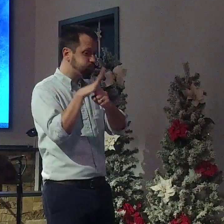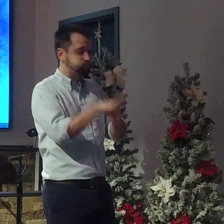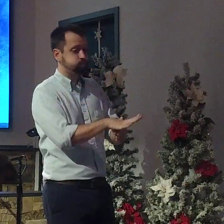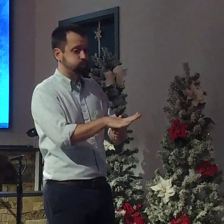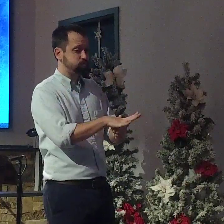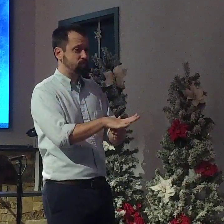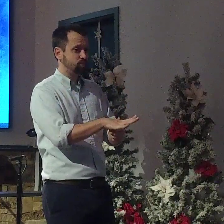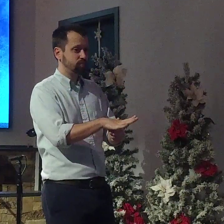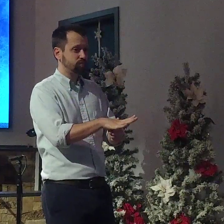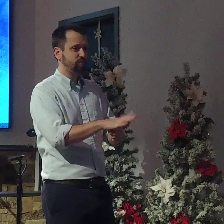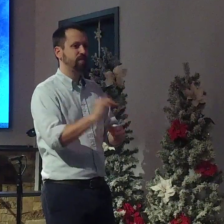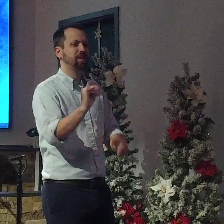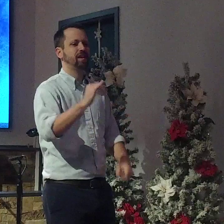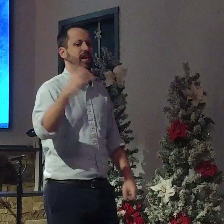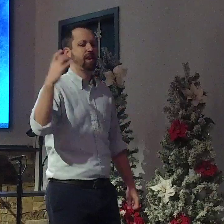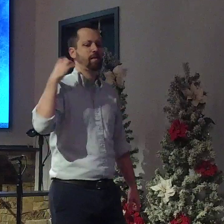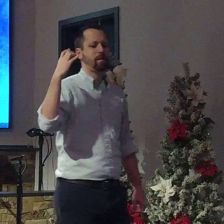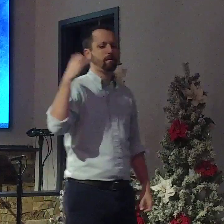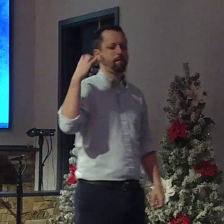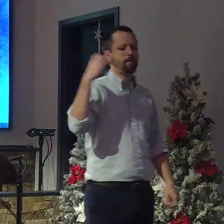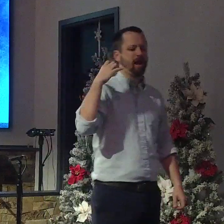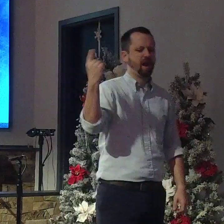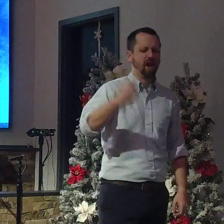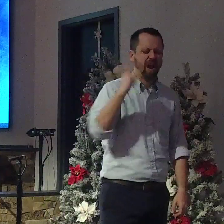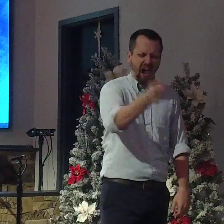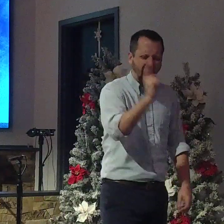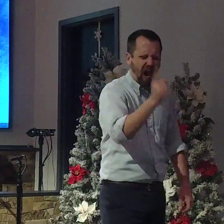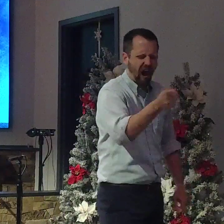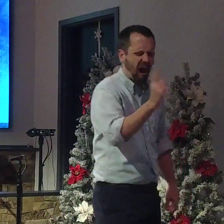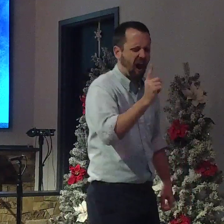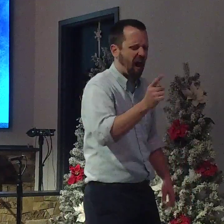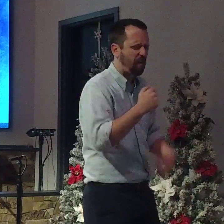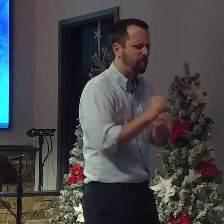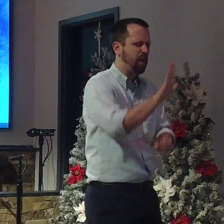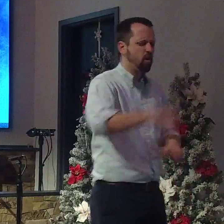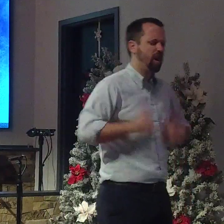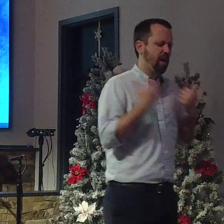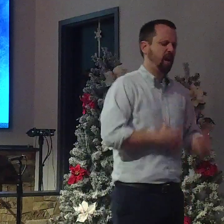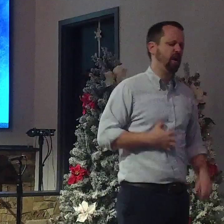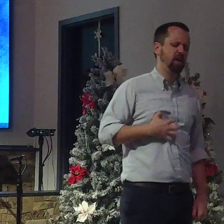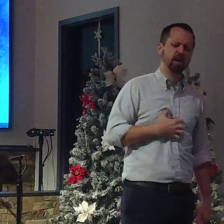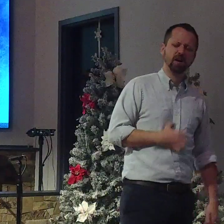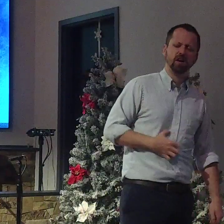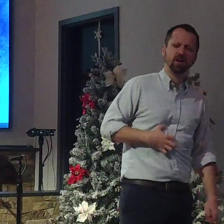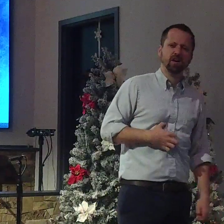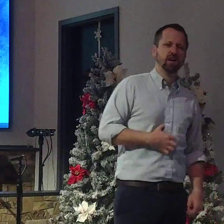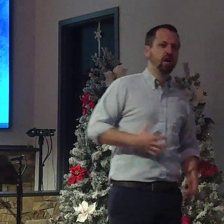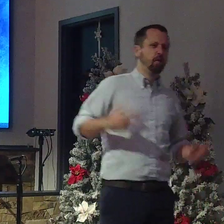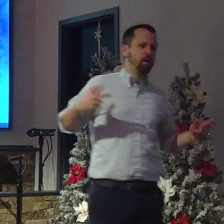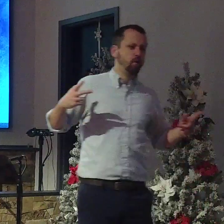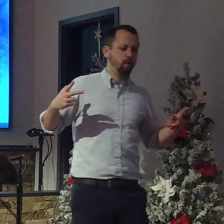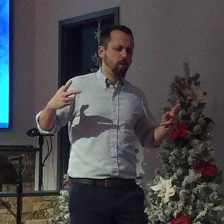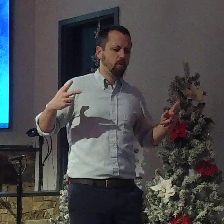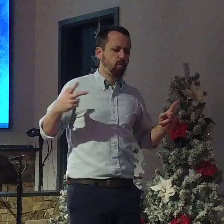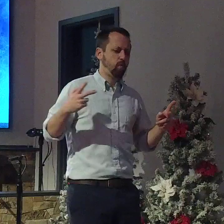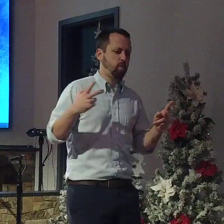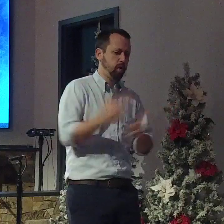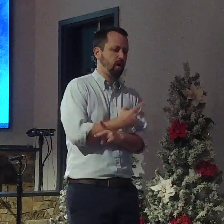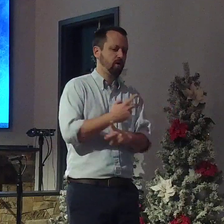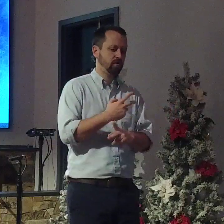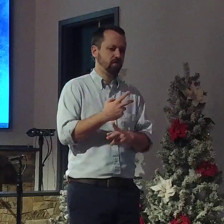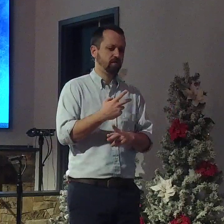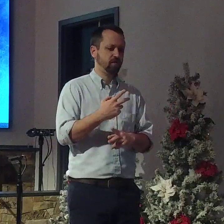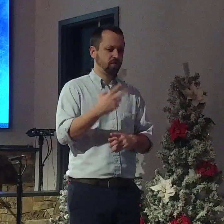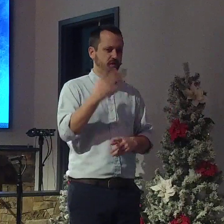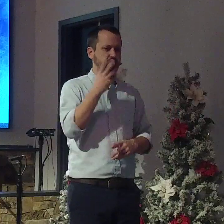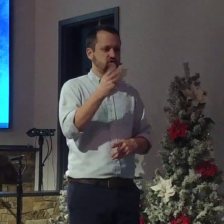we have learned from God's word that the most important part of Christmas is focusing on the Christ of Christmas, the reason for the